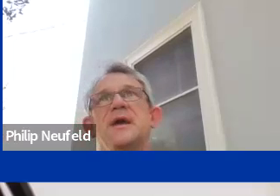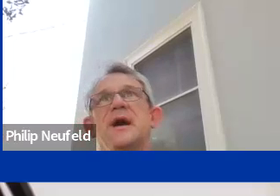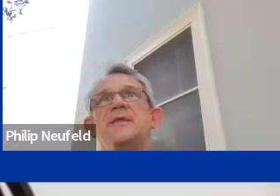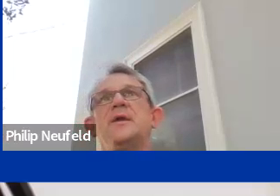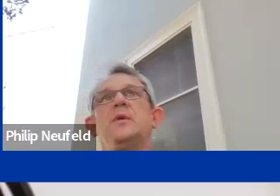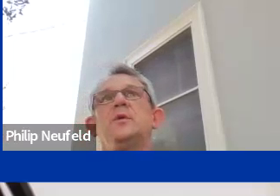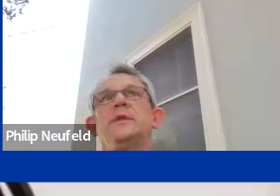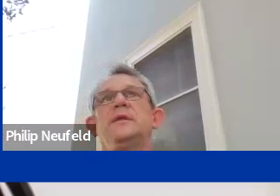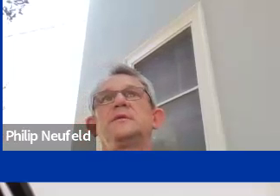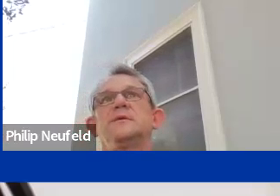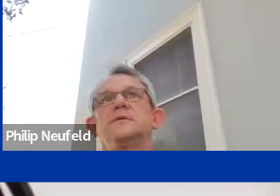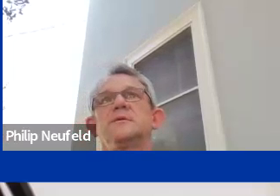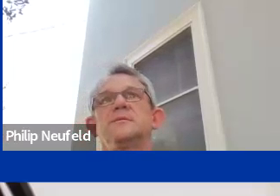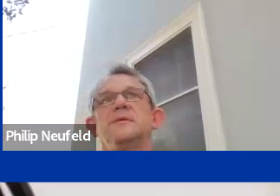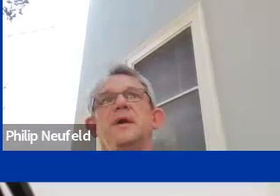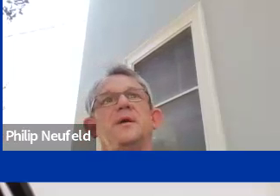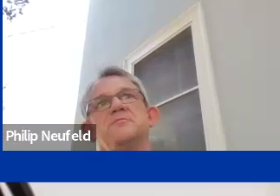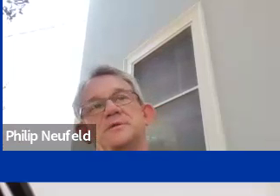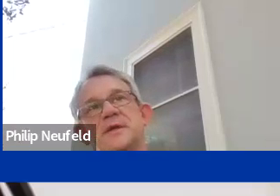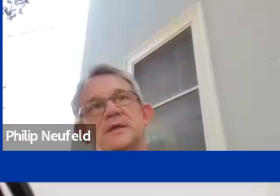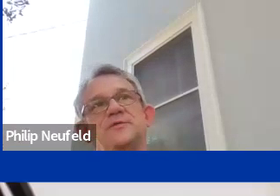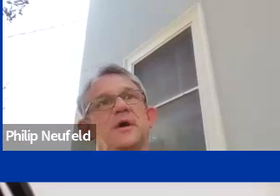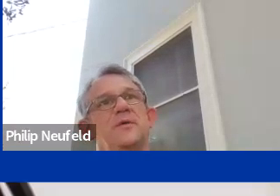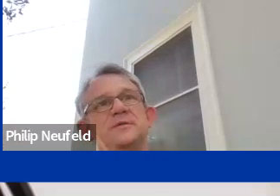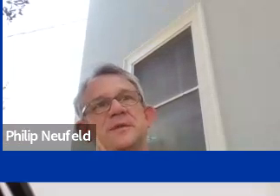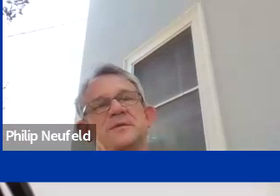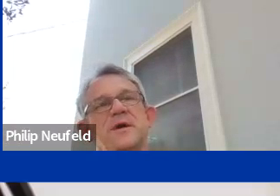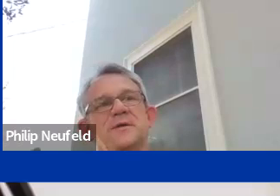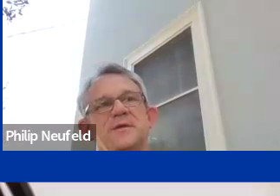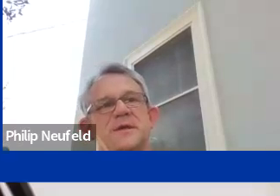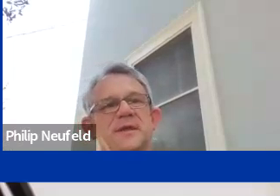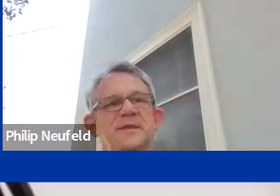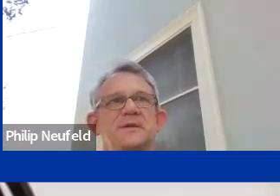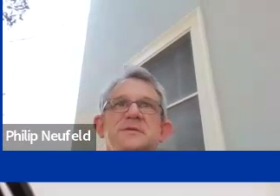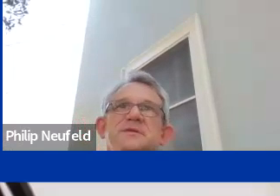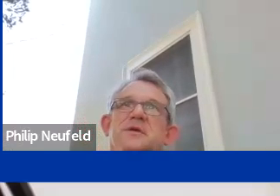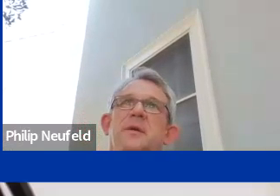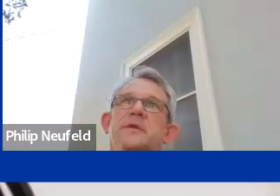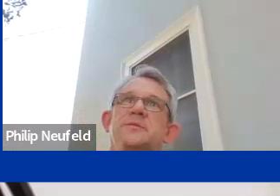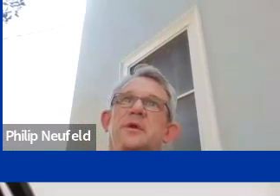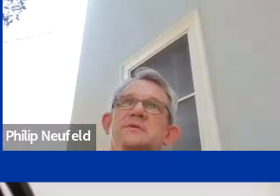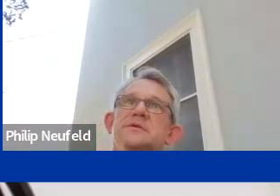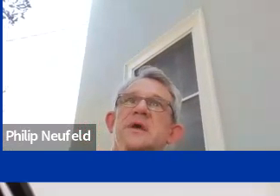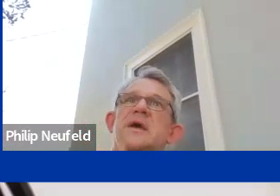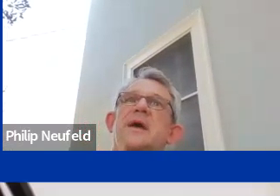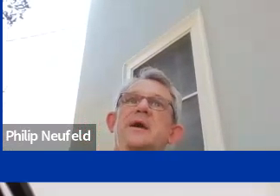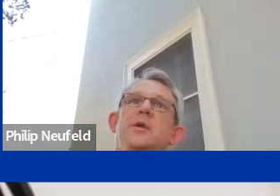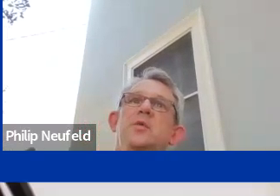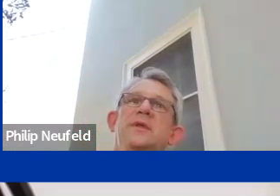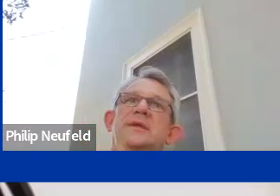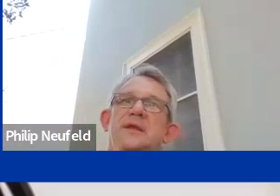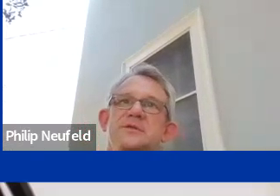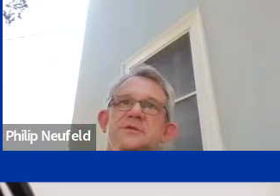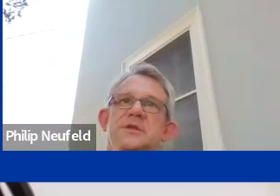supports. I think we will need, I'll say at least for our region and talking to others, I think it's a common experience is how